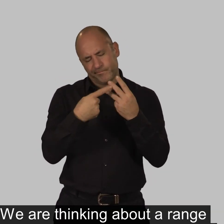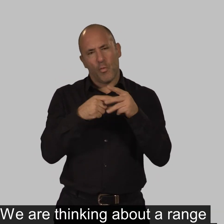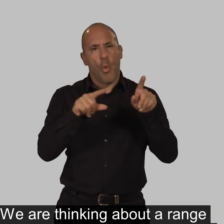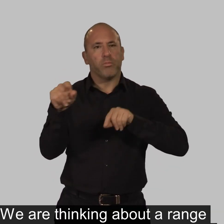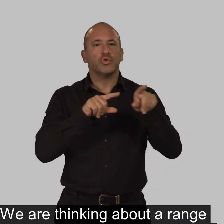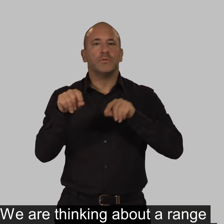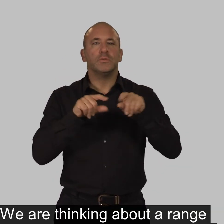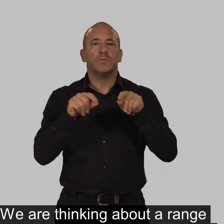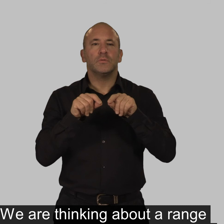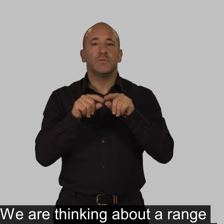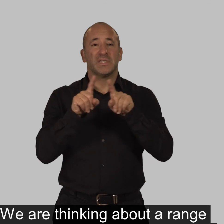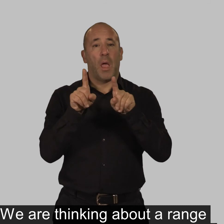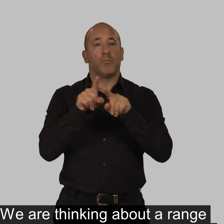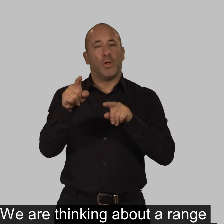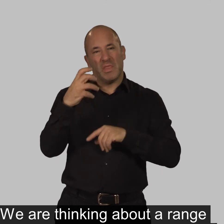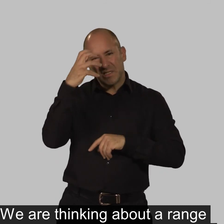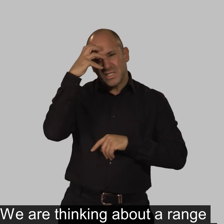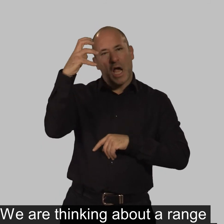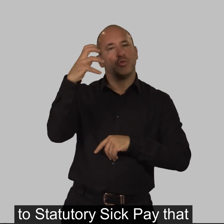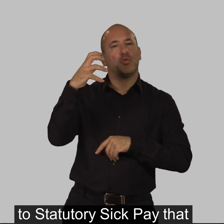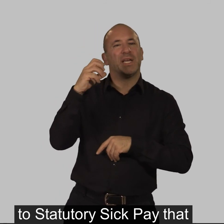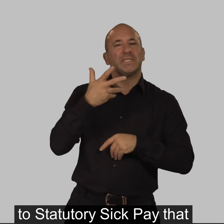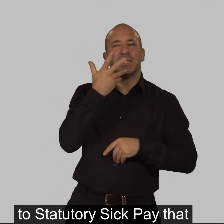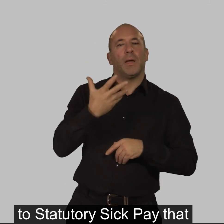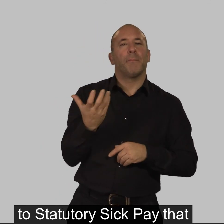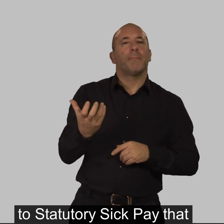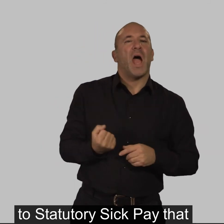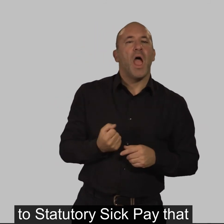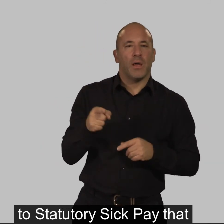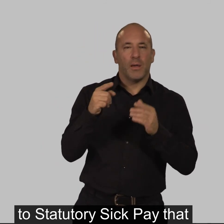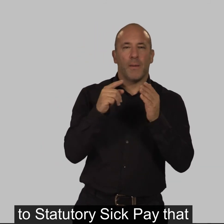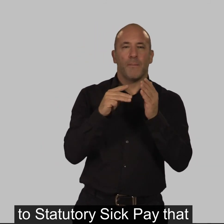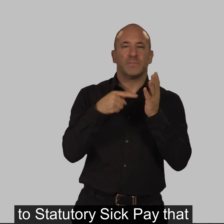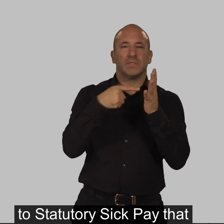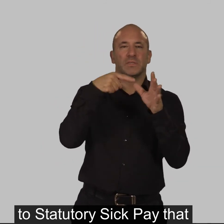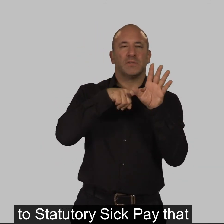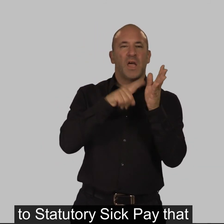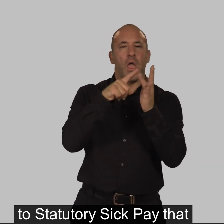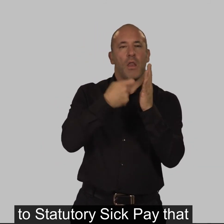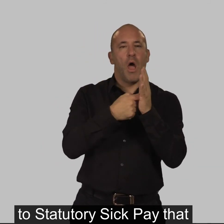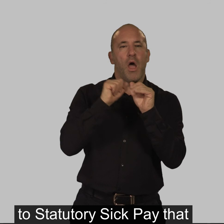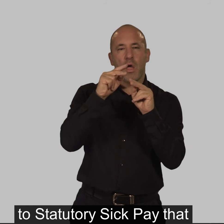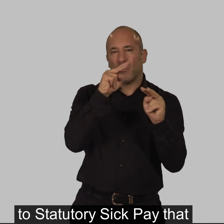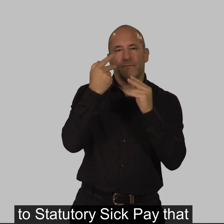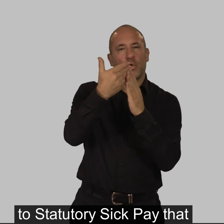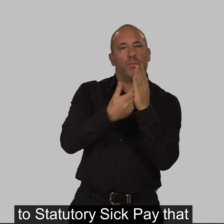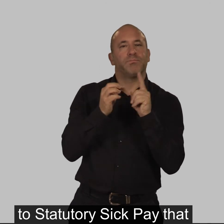about a range of options, including the changes to statutory sick pay that Matthew Taylor proposed in his